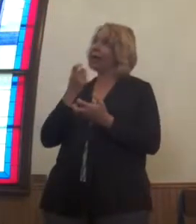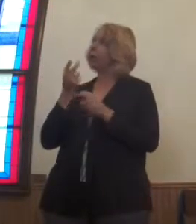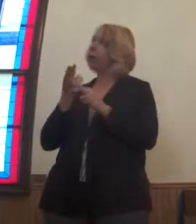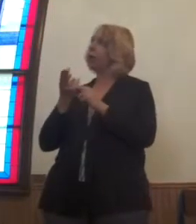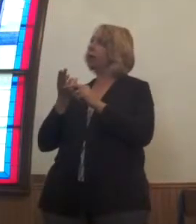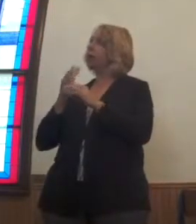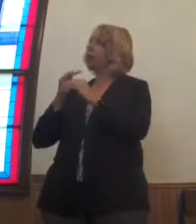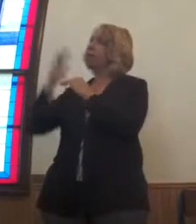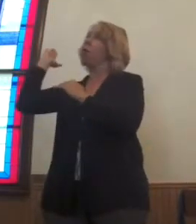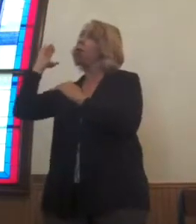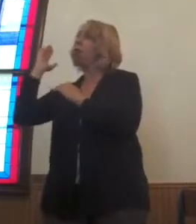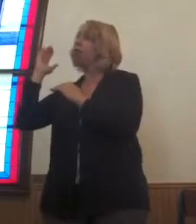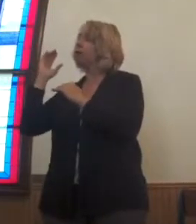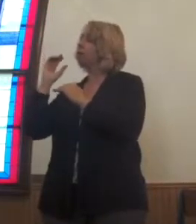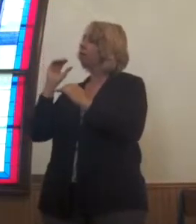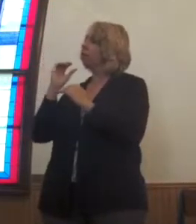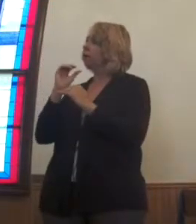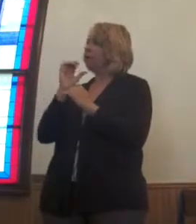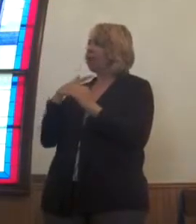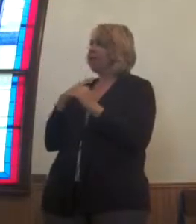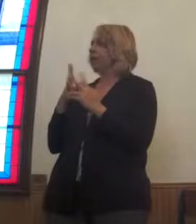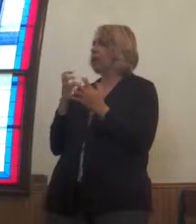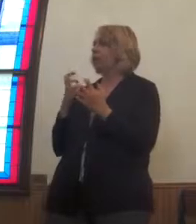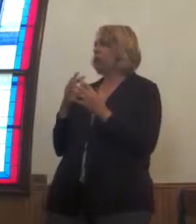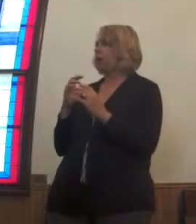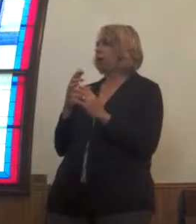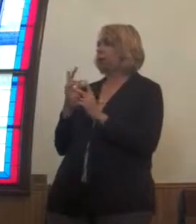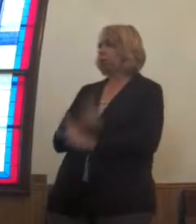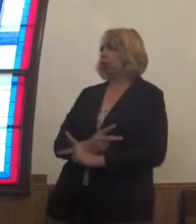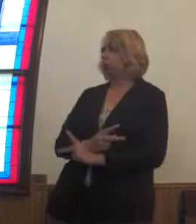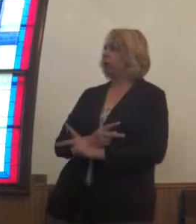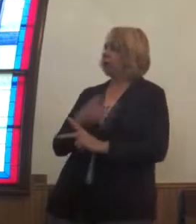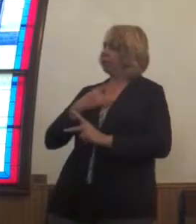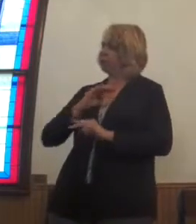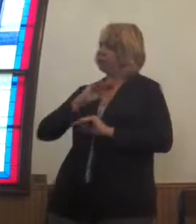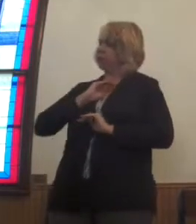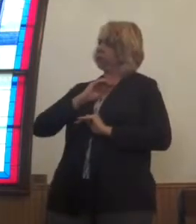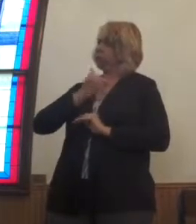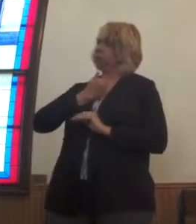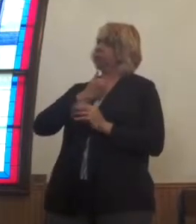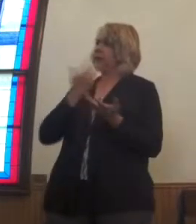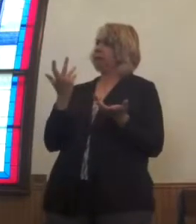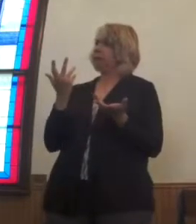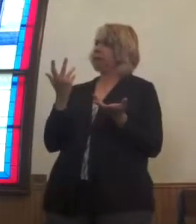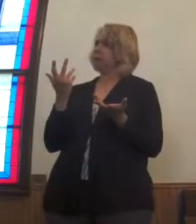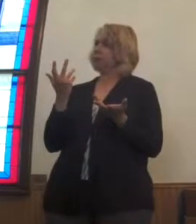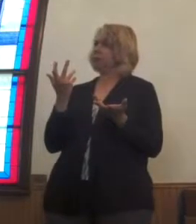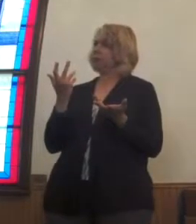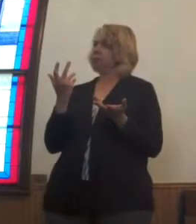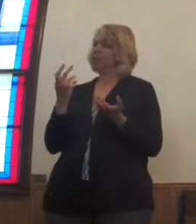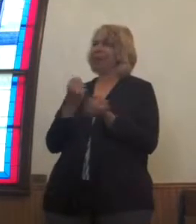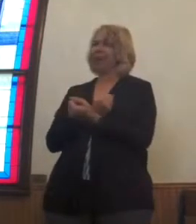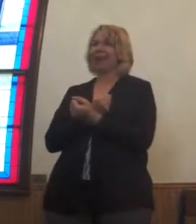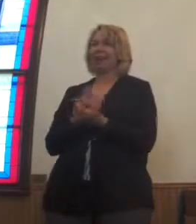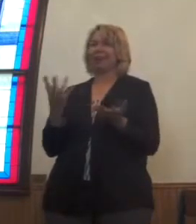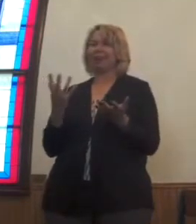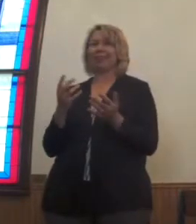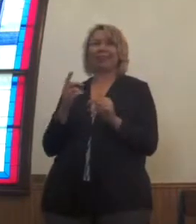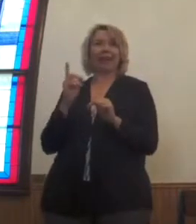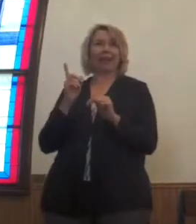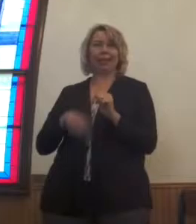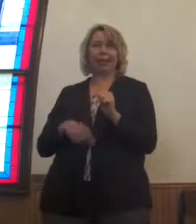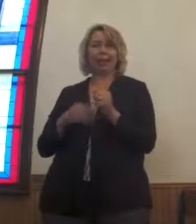less. That's the moment you find yourselves the proud owners of everything that you can't, of everything that can't be bought.